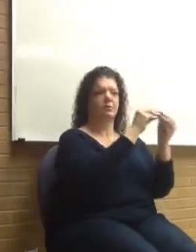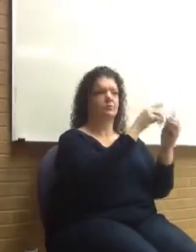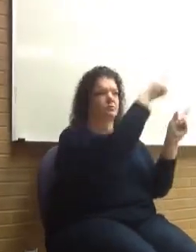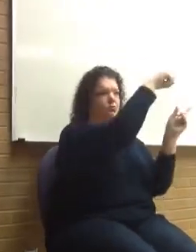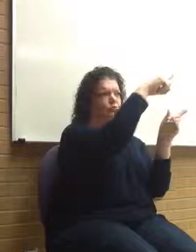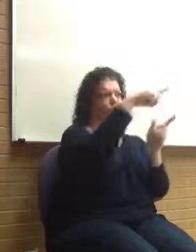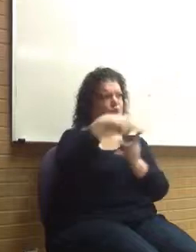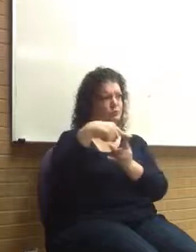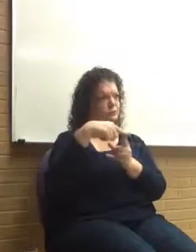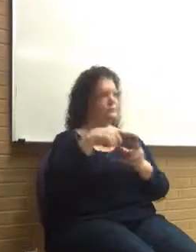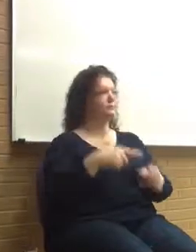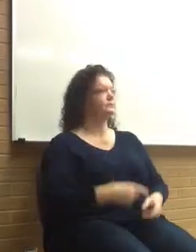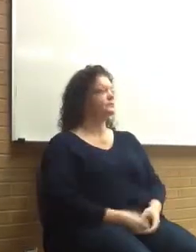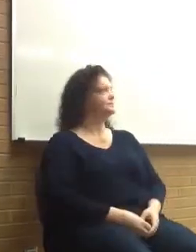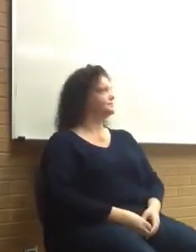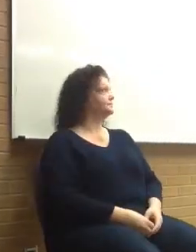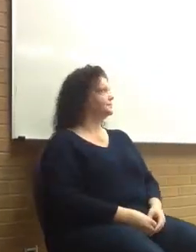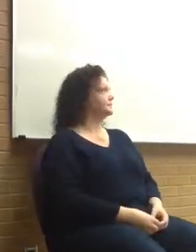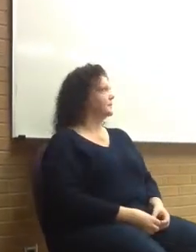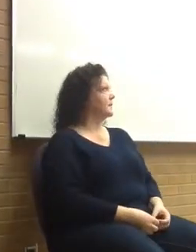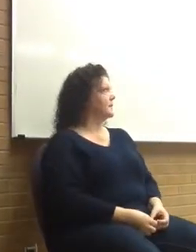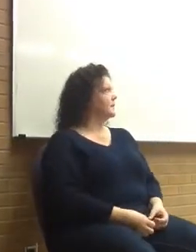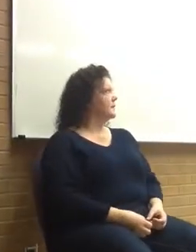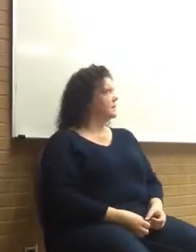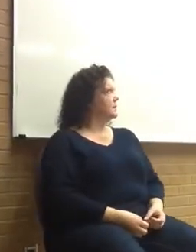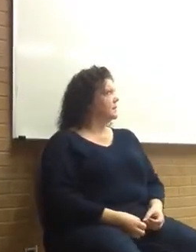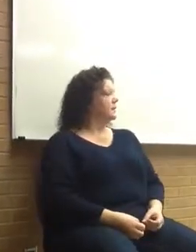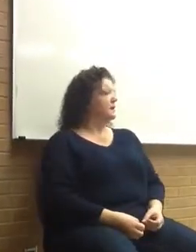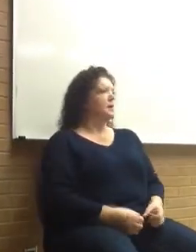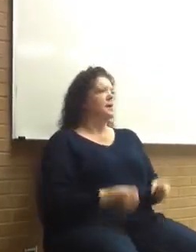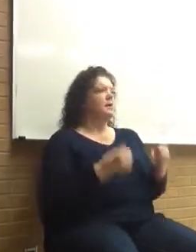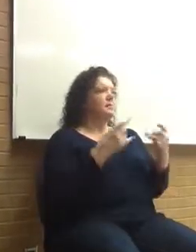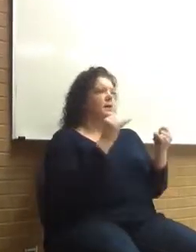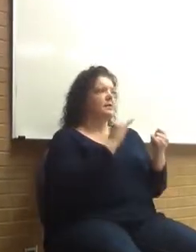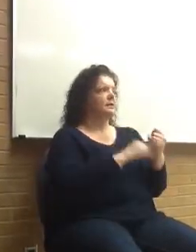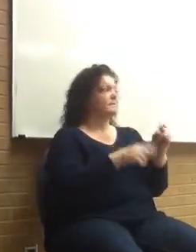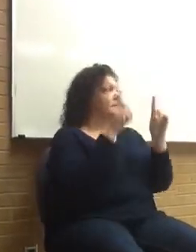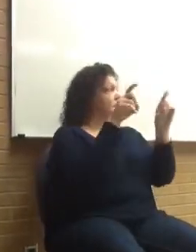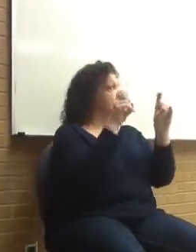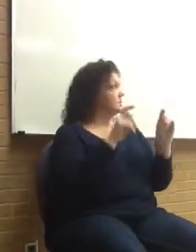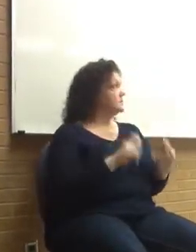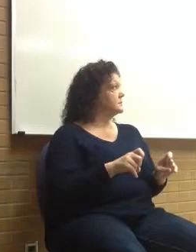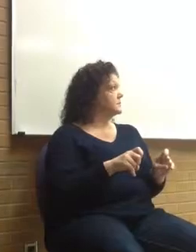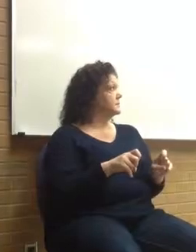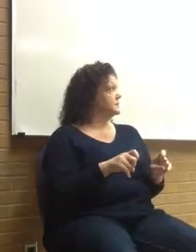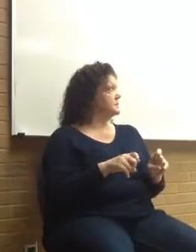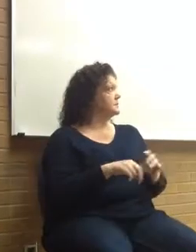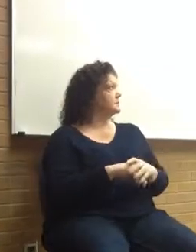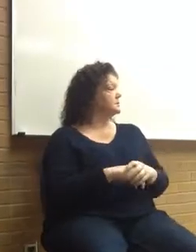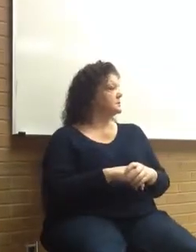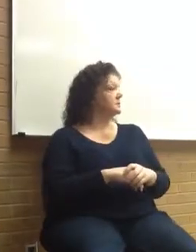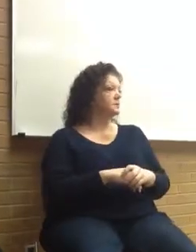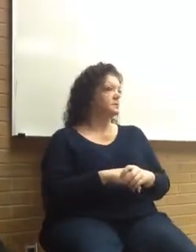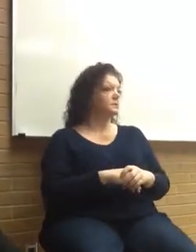many finals I have seen in the past 30 years. That, the first thing you gotta do is put